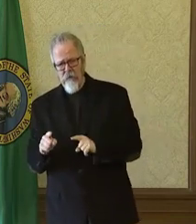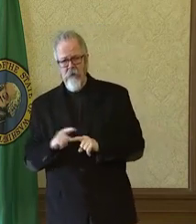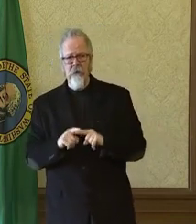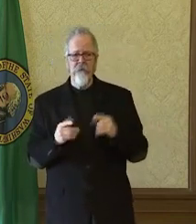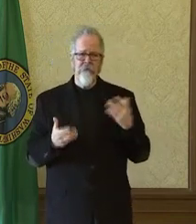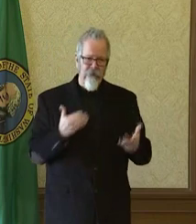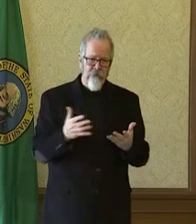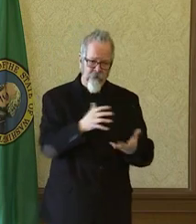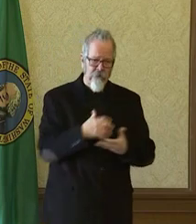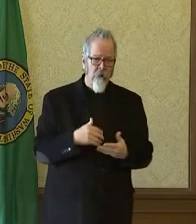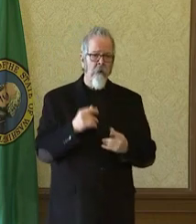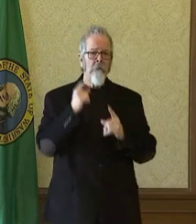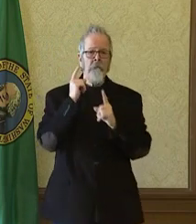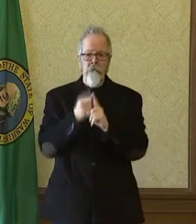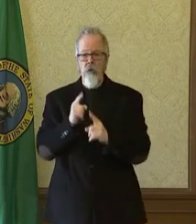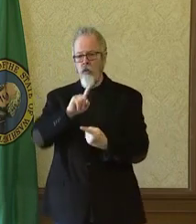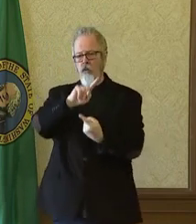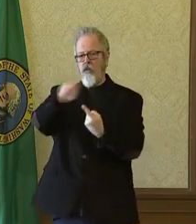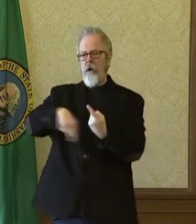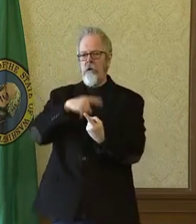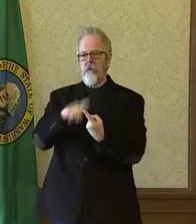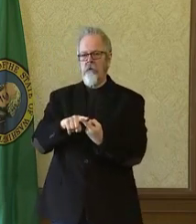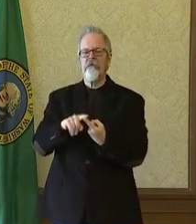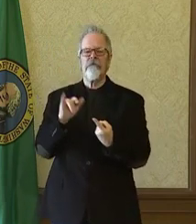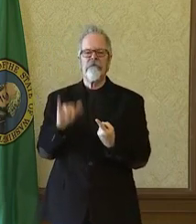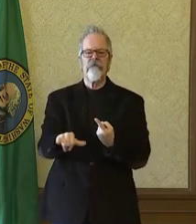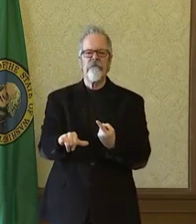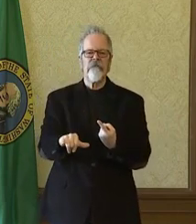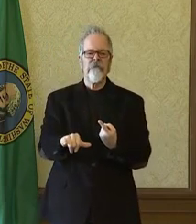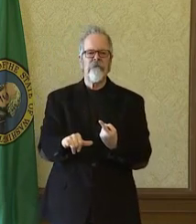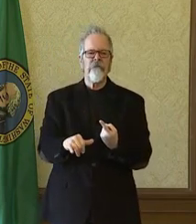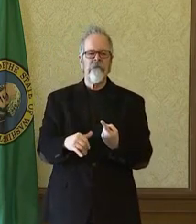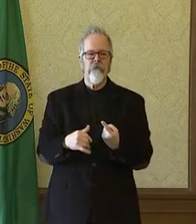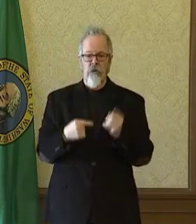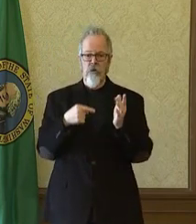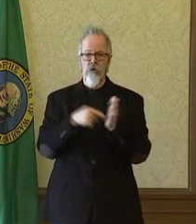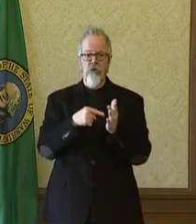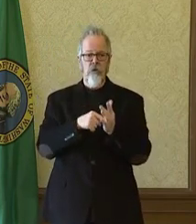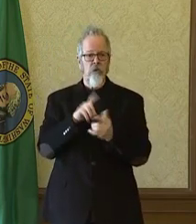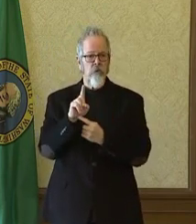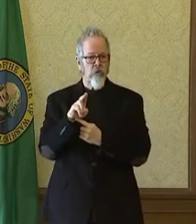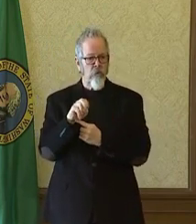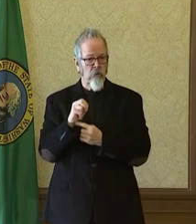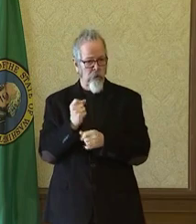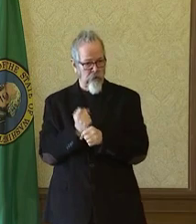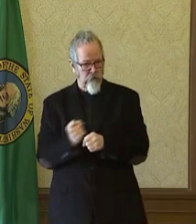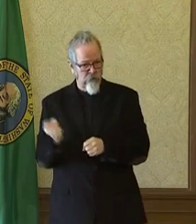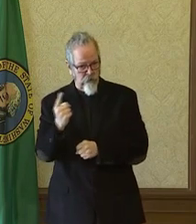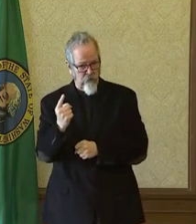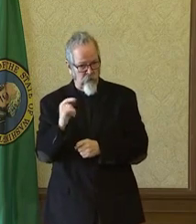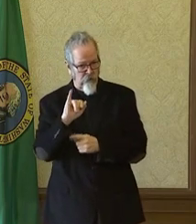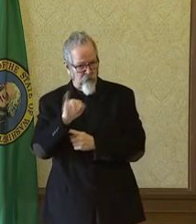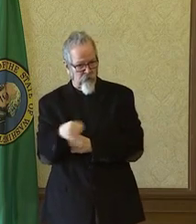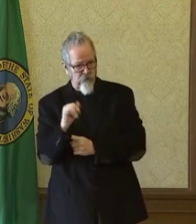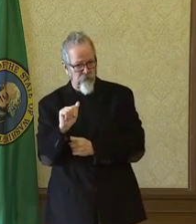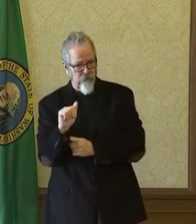it's before January, then we would call a special session. So stay tuned. The legislature